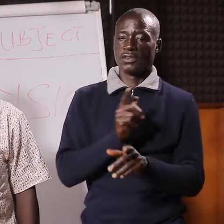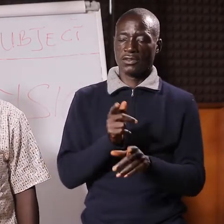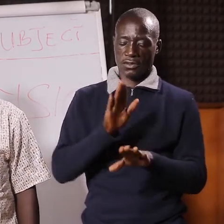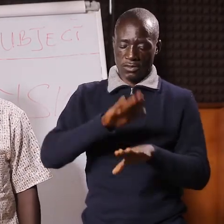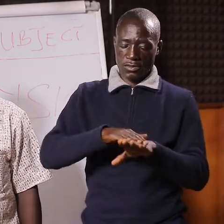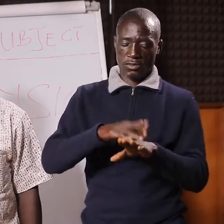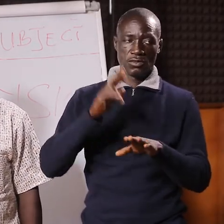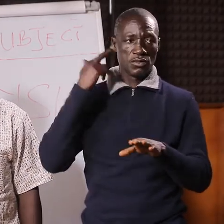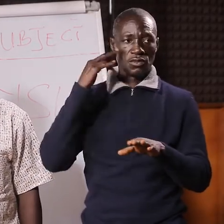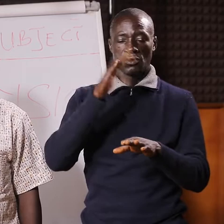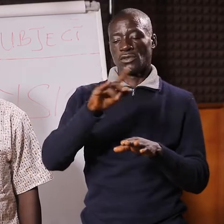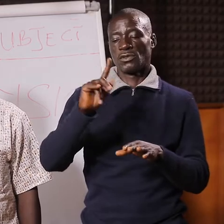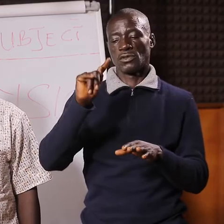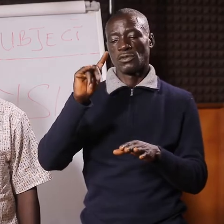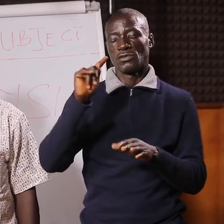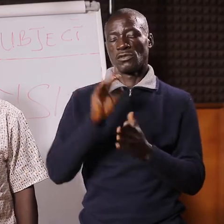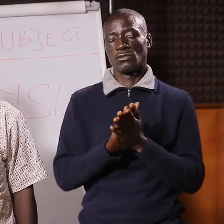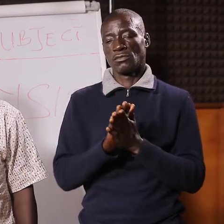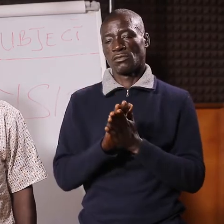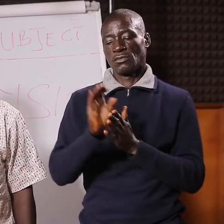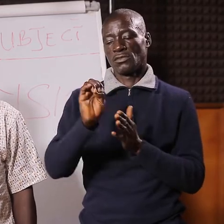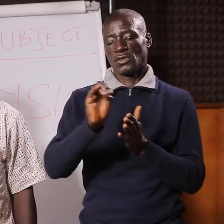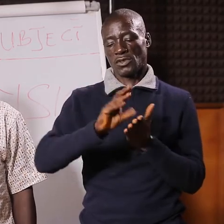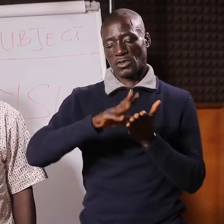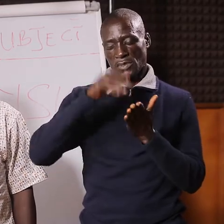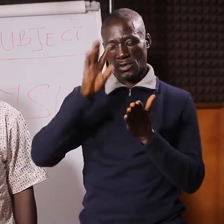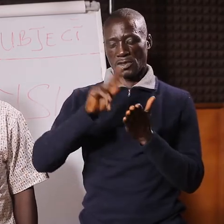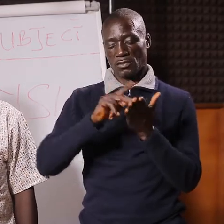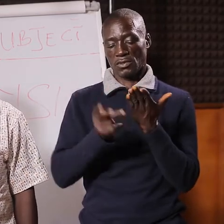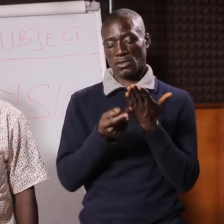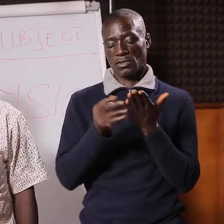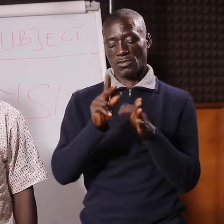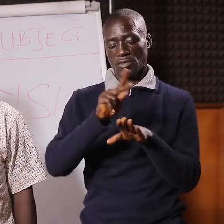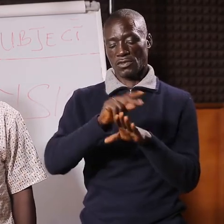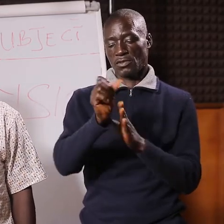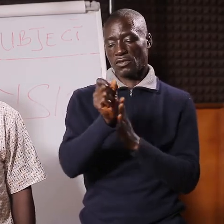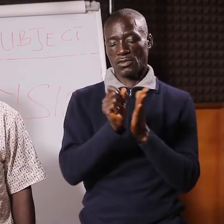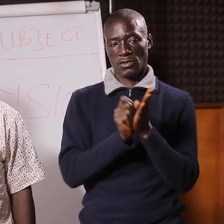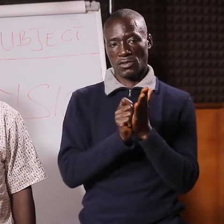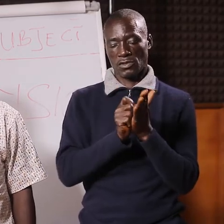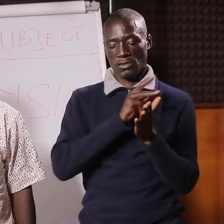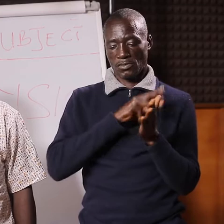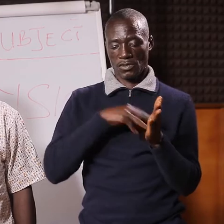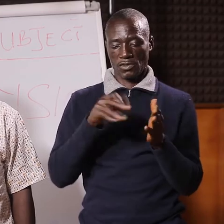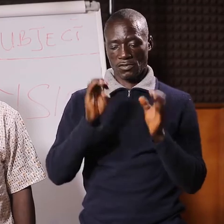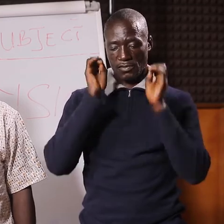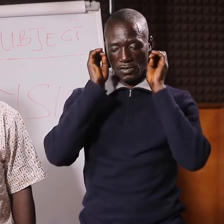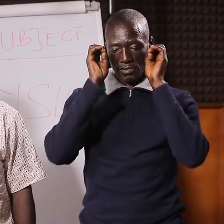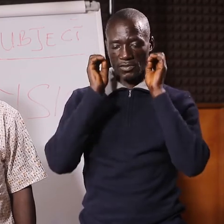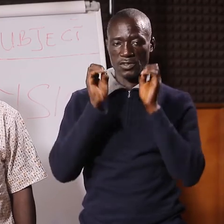on radio and television e-learning program of Kaduna State Ministry of